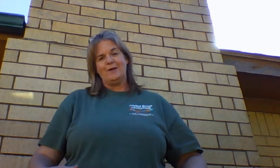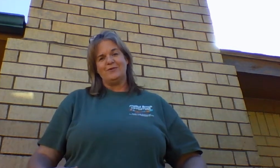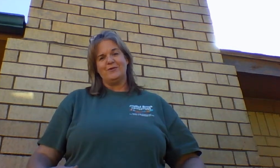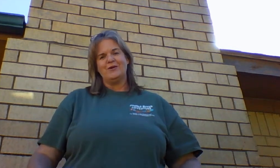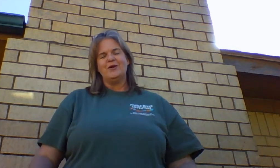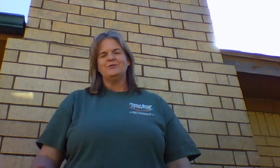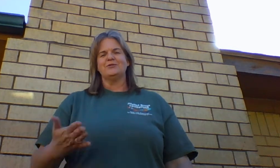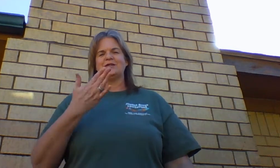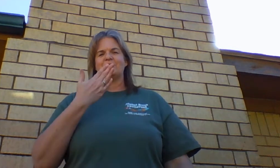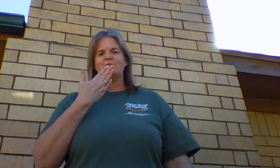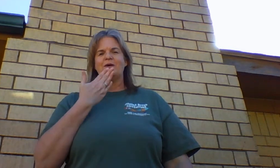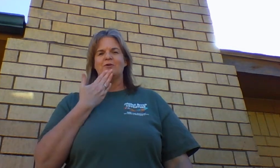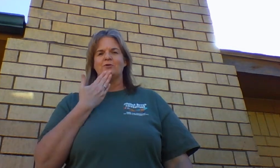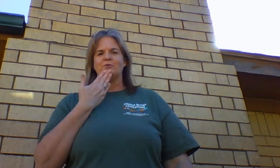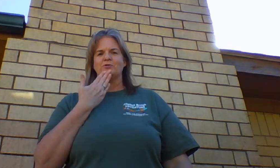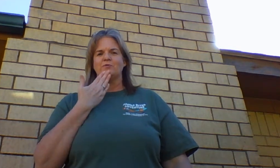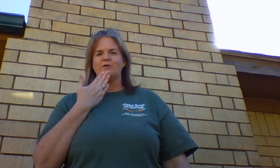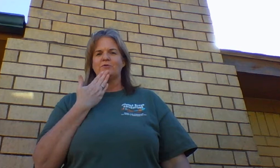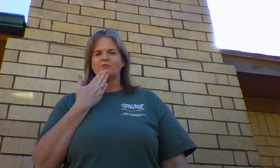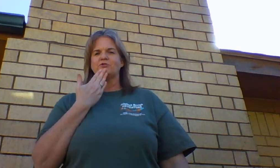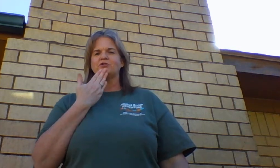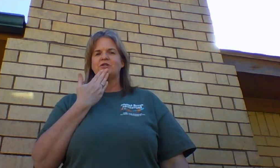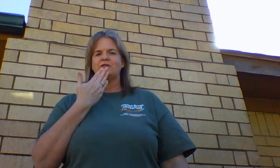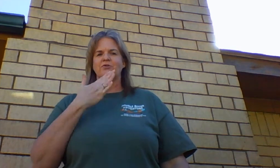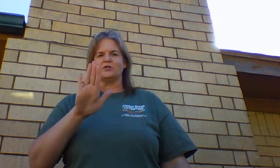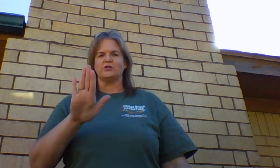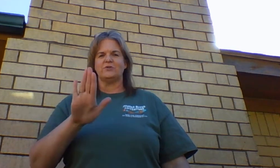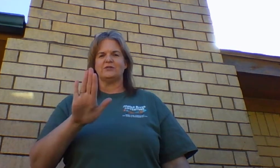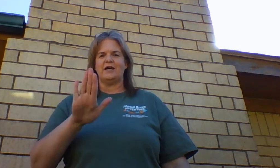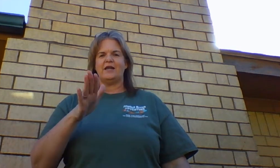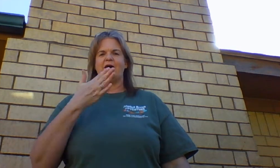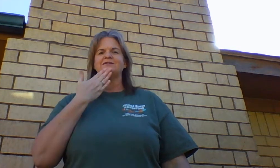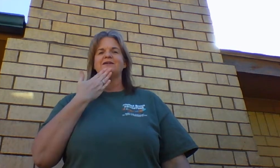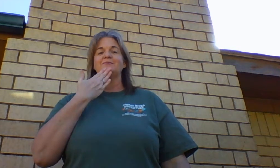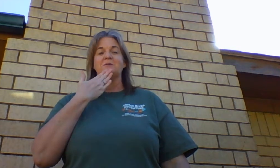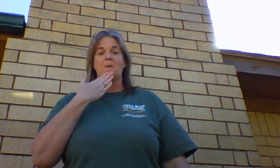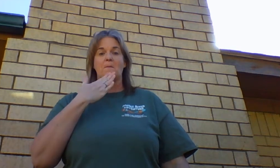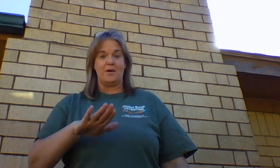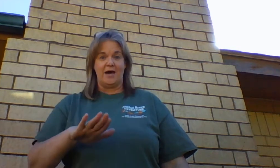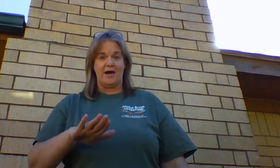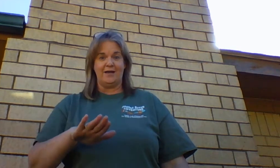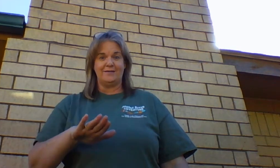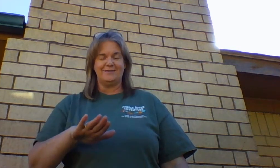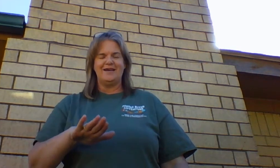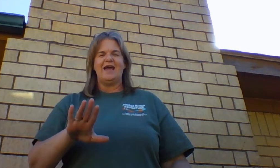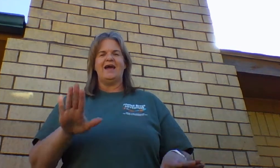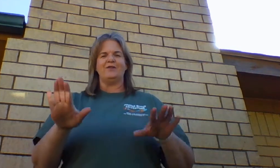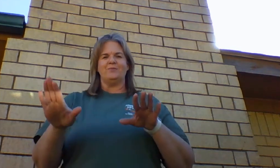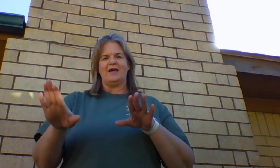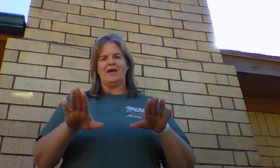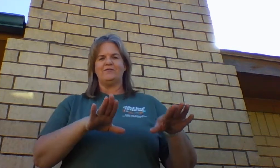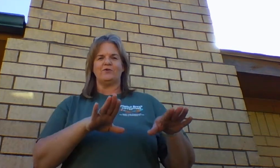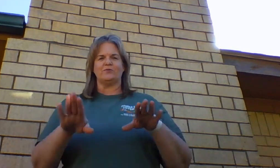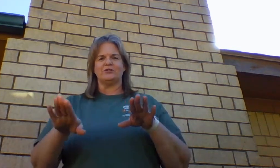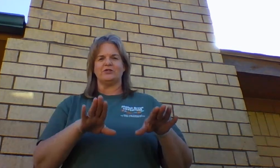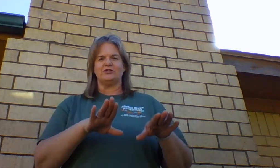behavior. So the sign for bad, you're going to put your fingers on your chin, you're going to twist that out, that means bad, and the behavior, we're just going to shake